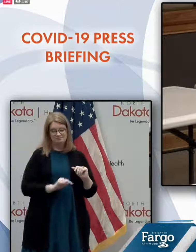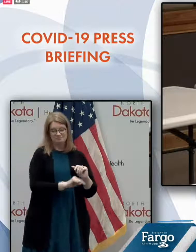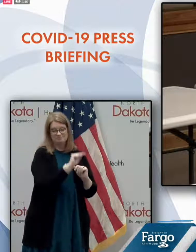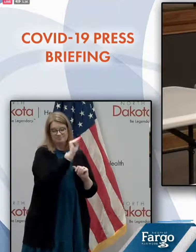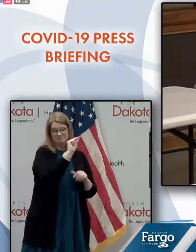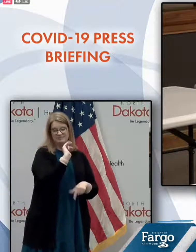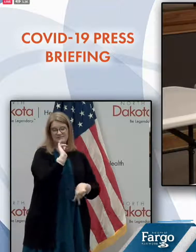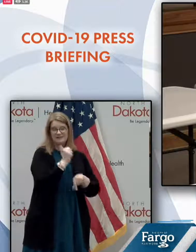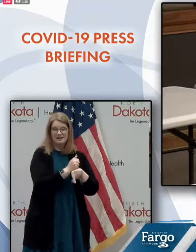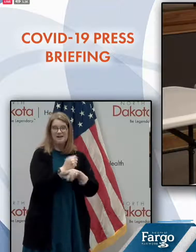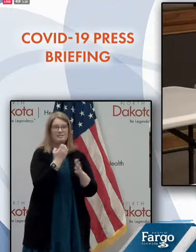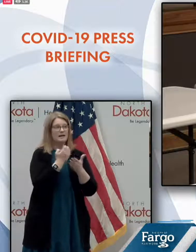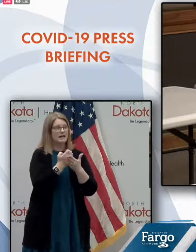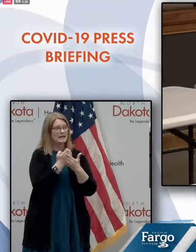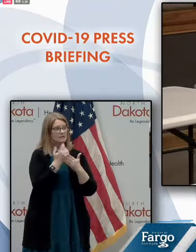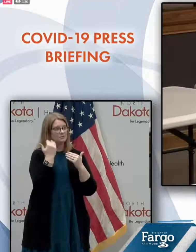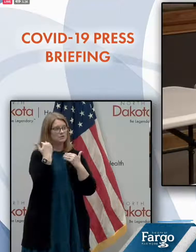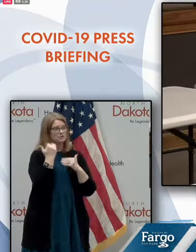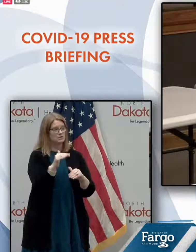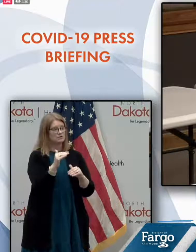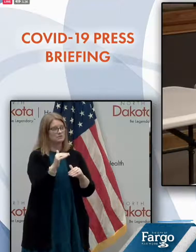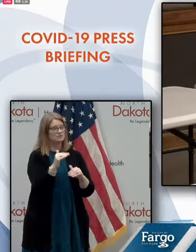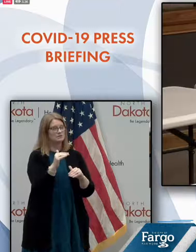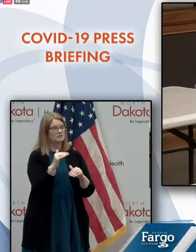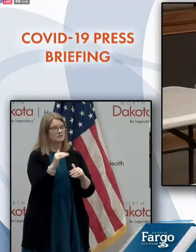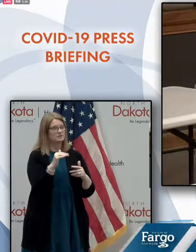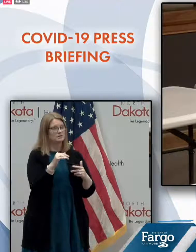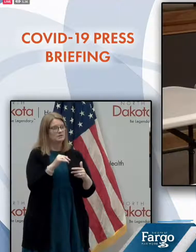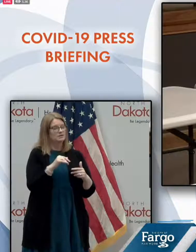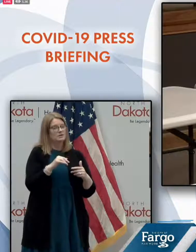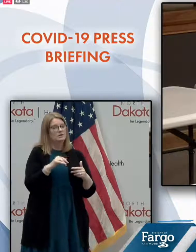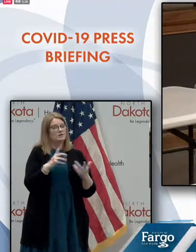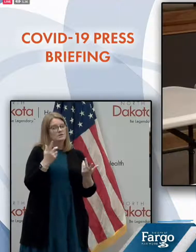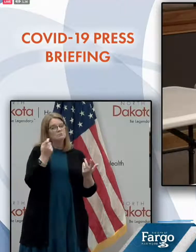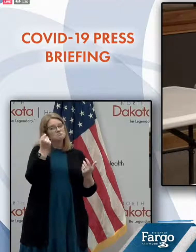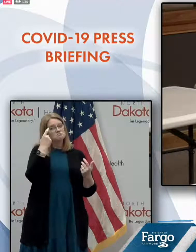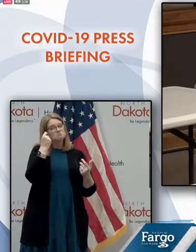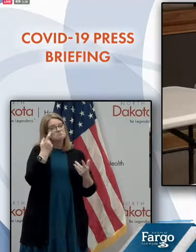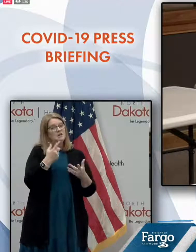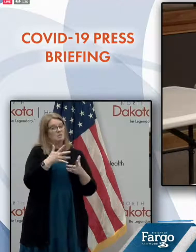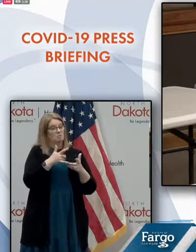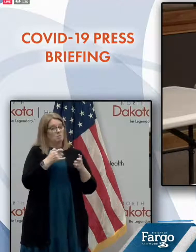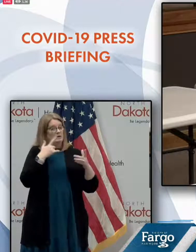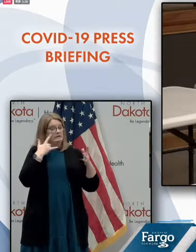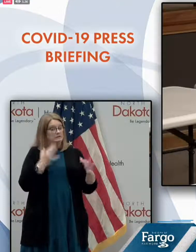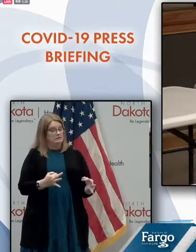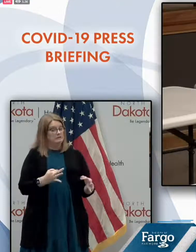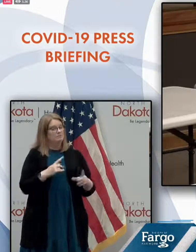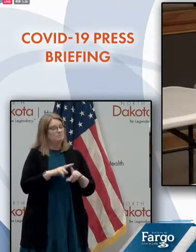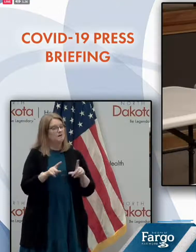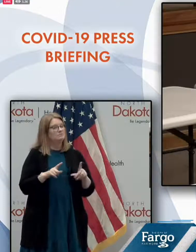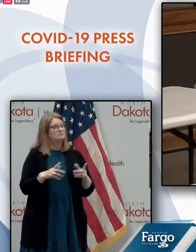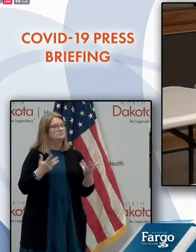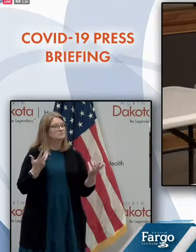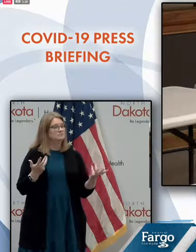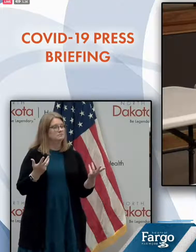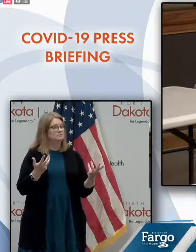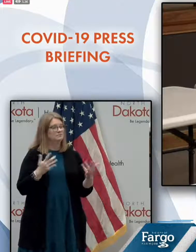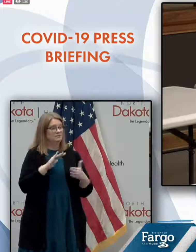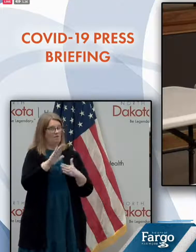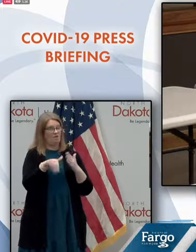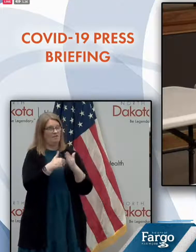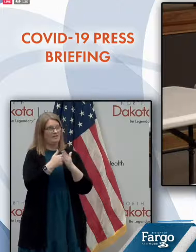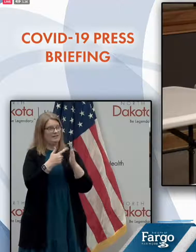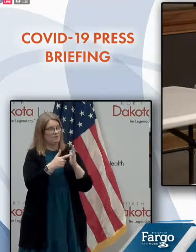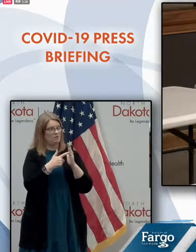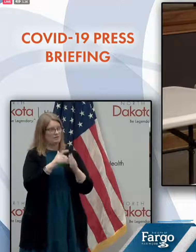economic restrictions. You don't want to make a quick decision to re-implement economic restrictions, but at the same time, having all these criteria in